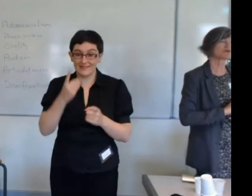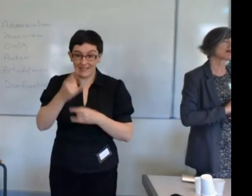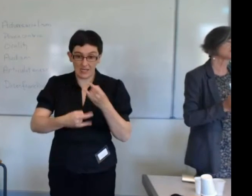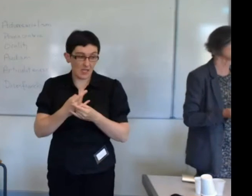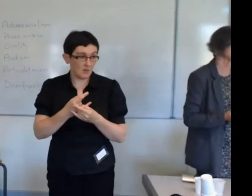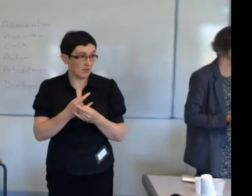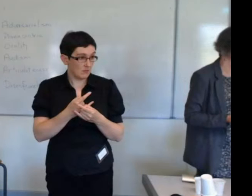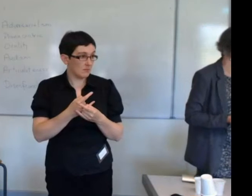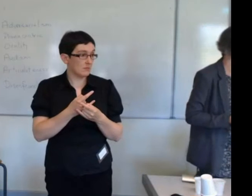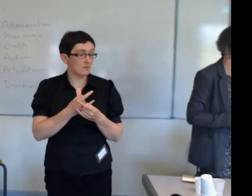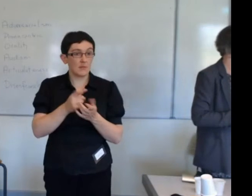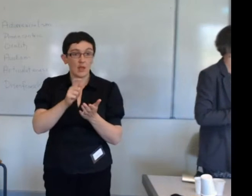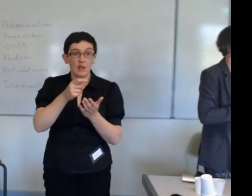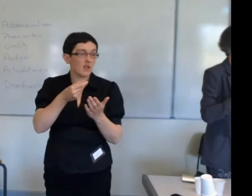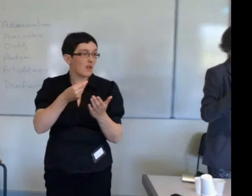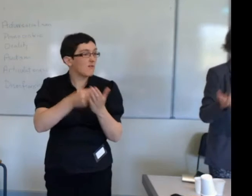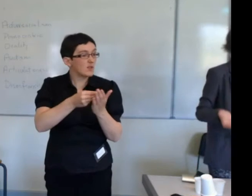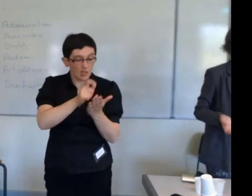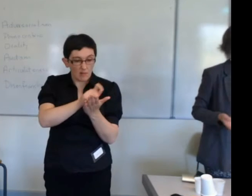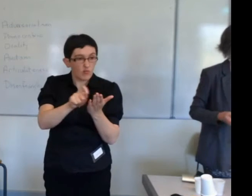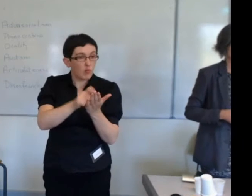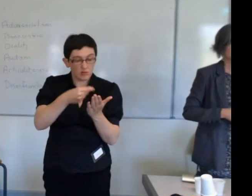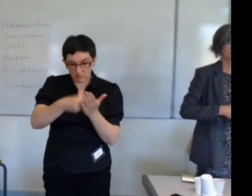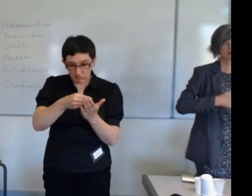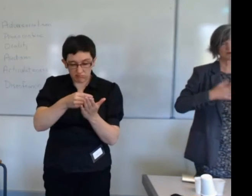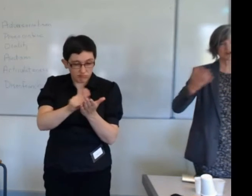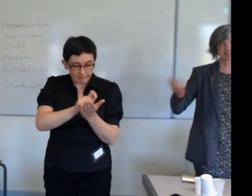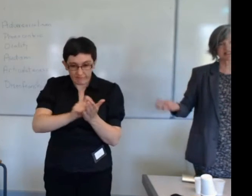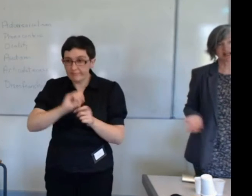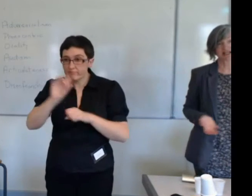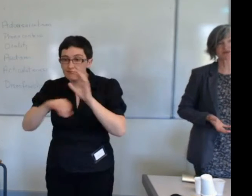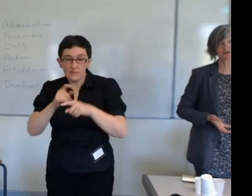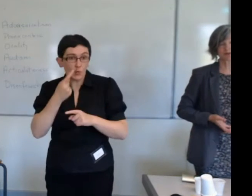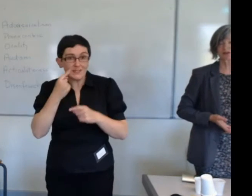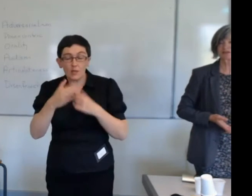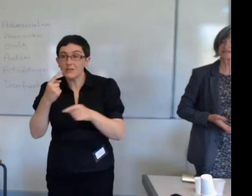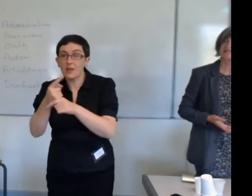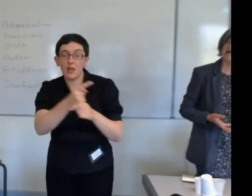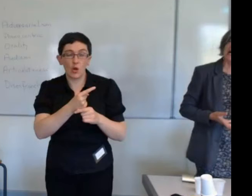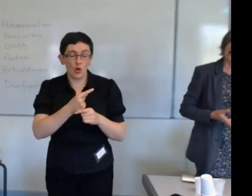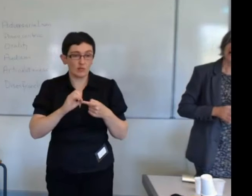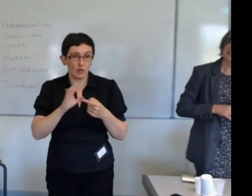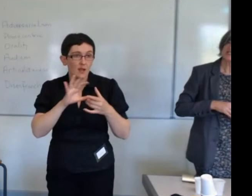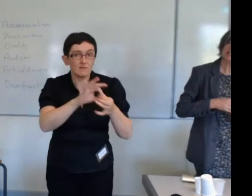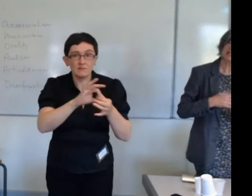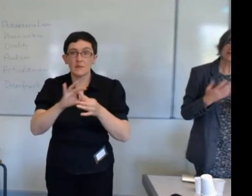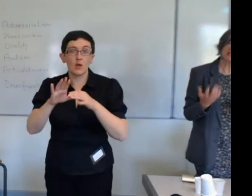writing funding proposals, we were trying to find out what was out there, we were trying to connect with people. And in the